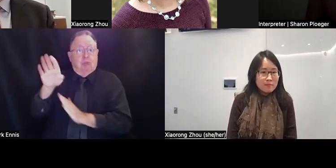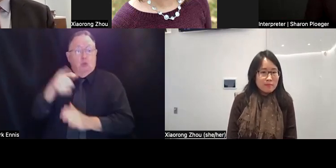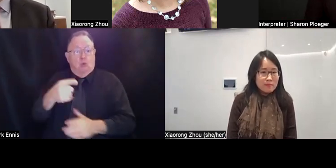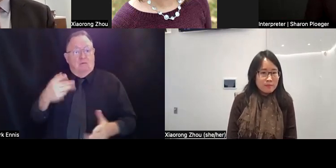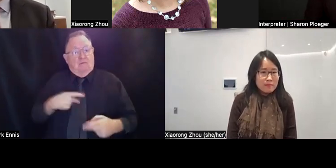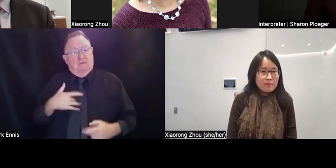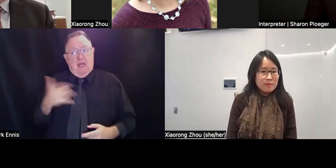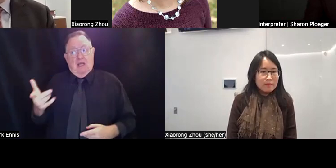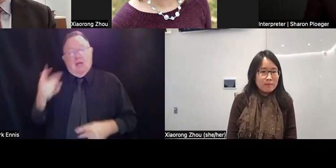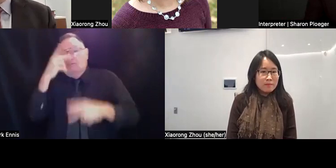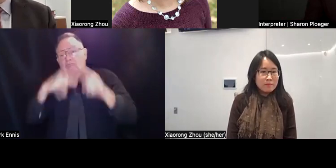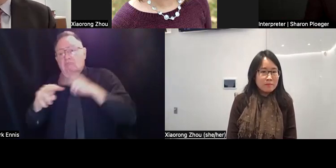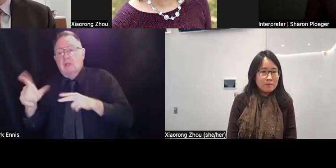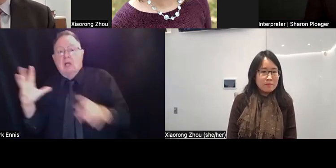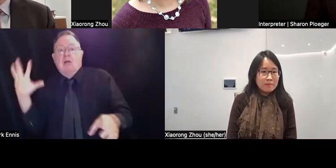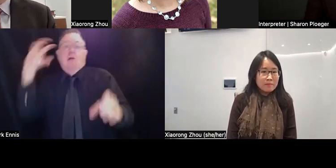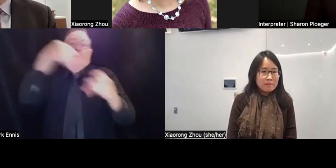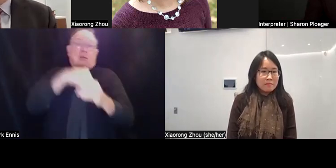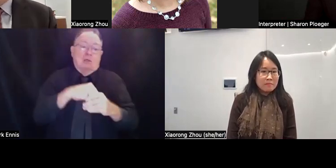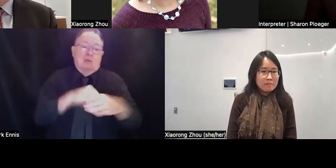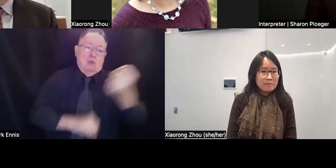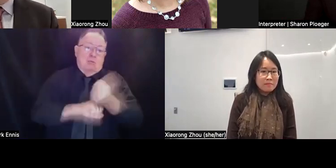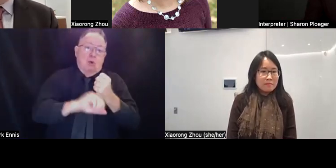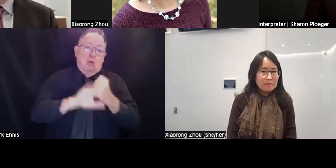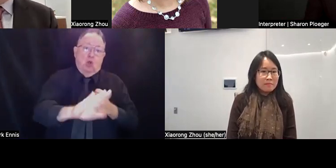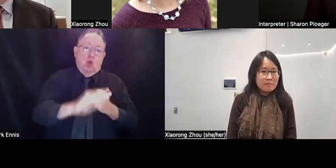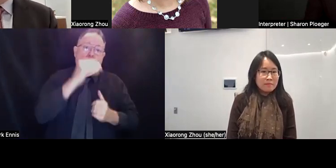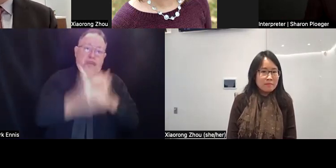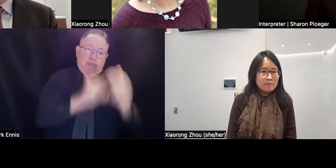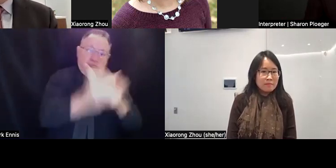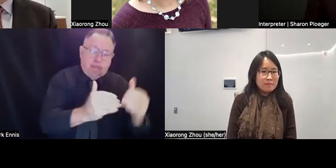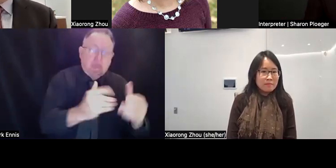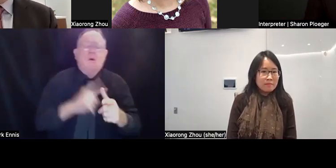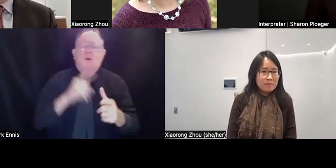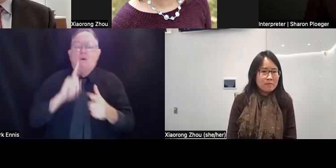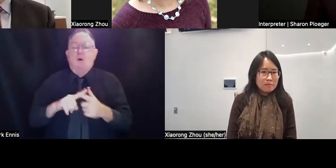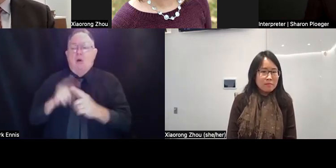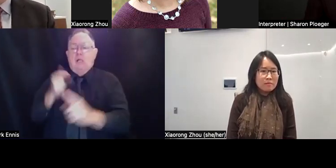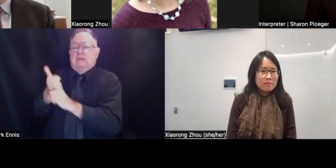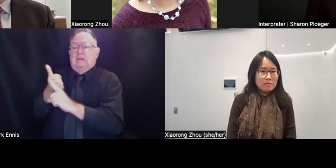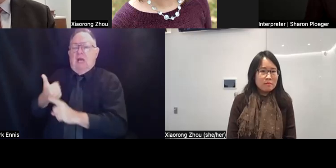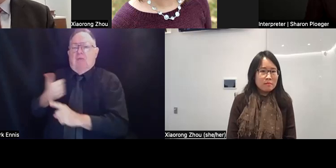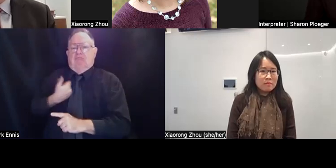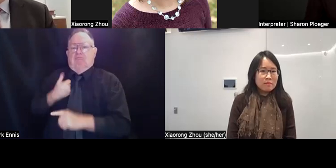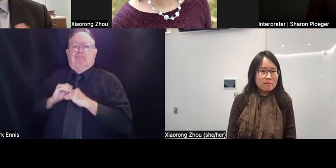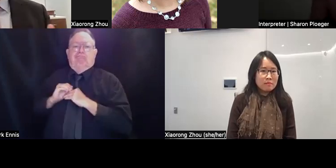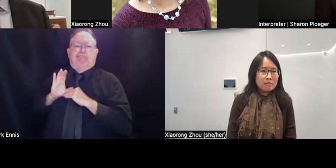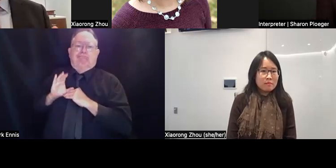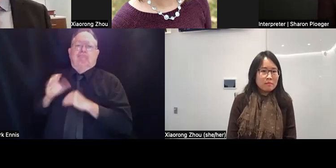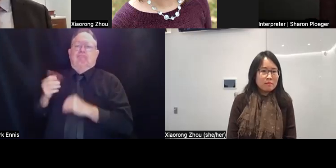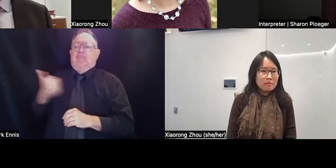the goal to have them be strong self-advocates? Is it to promote literacy, education,